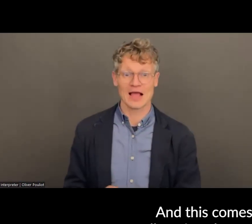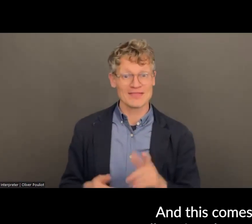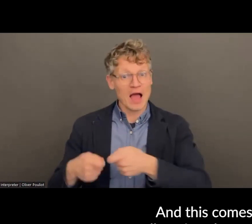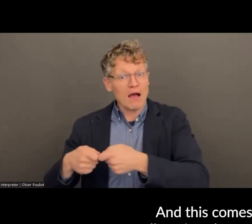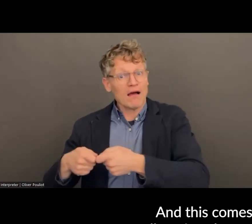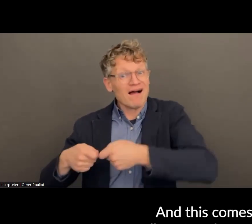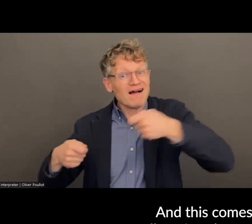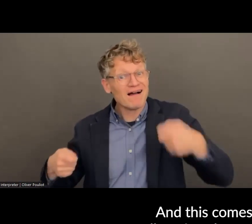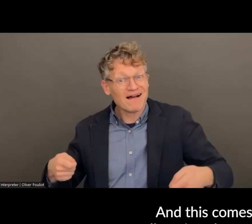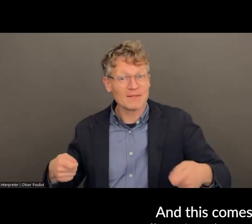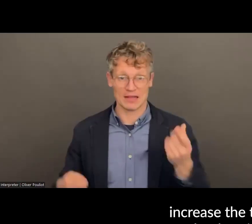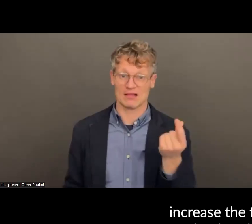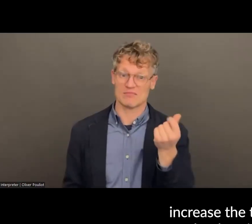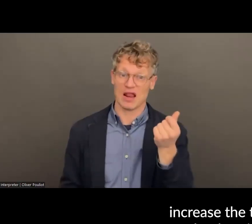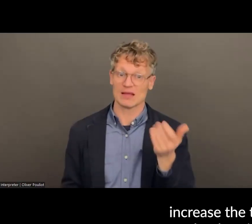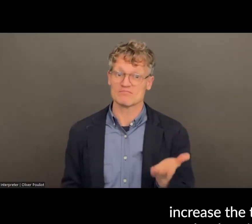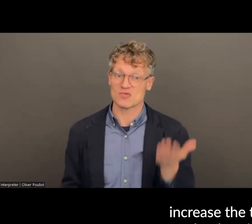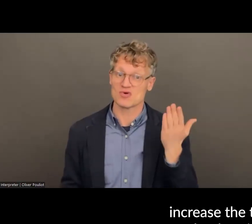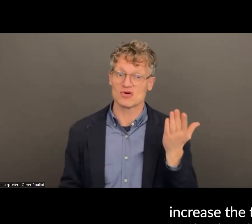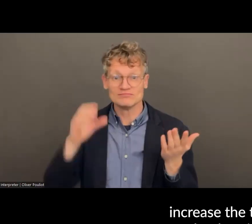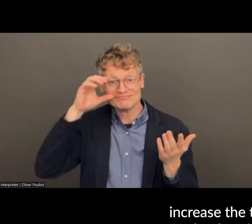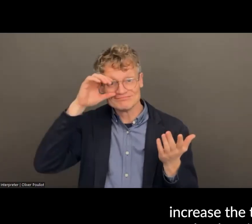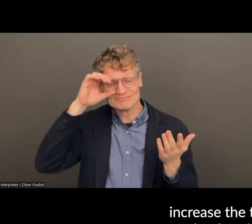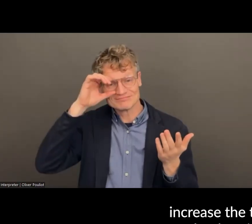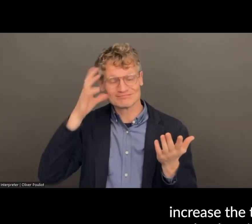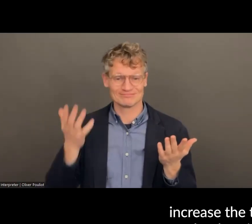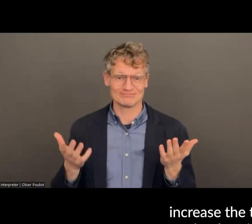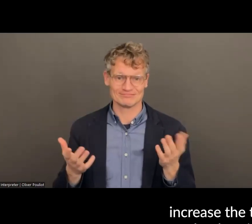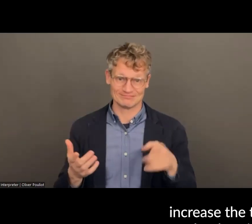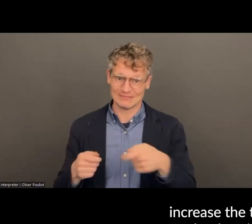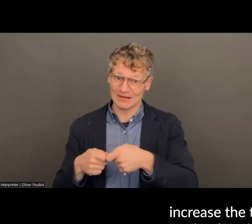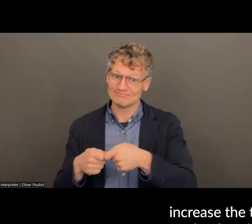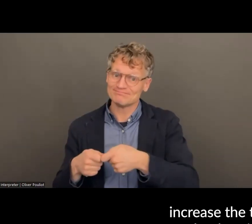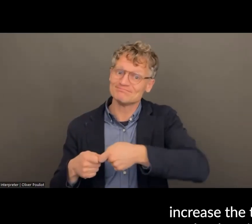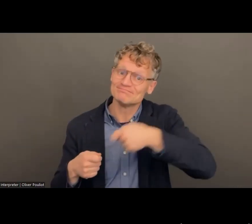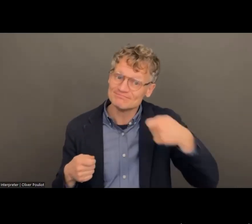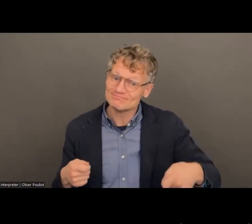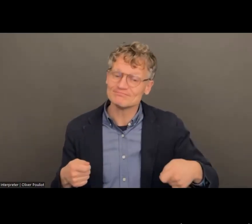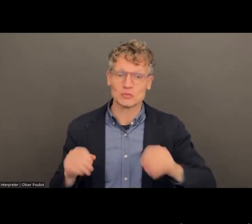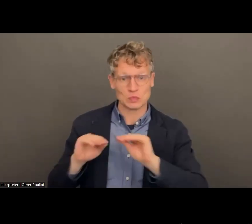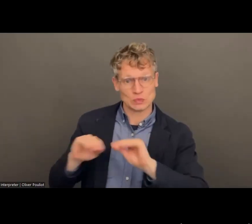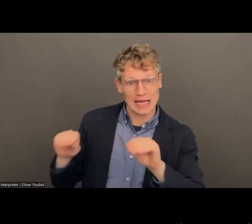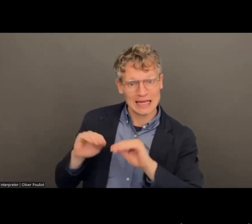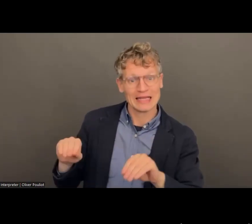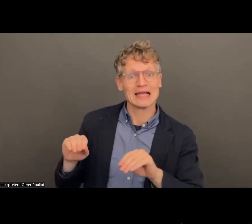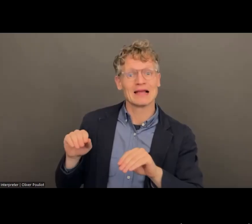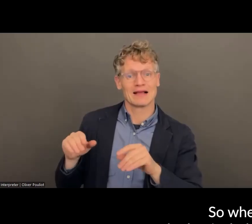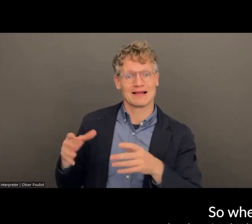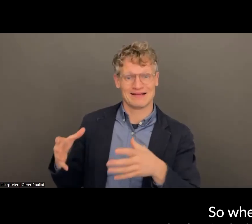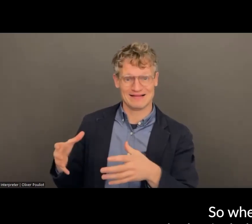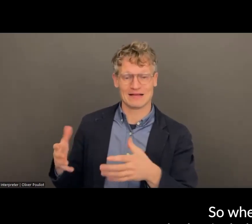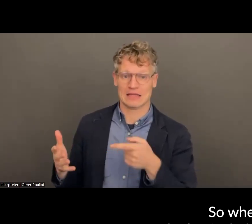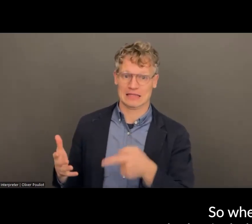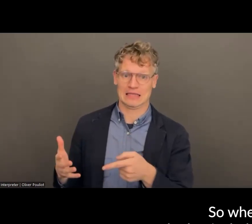because once you decide to increase the time, that the duration for training, it comes with an extra cost.